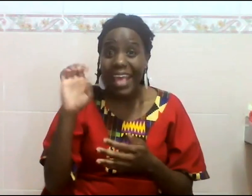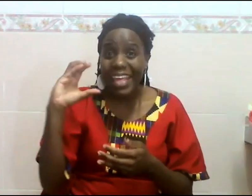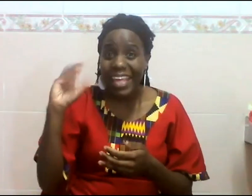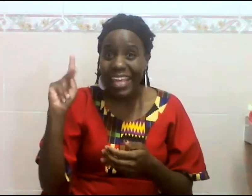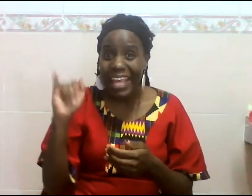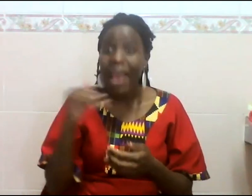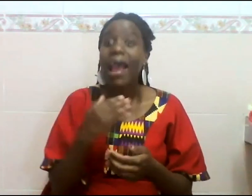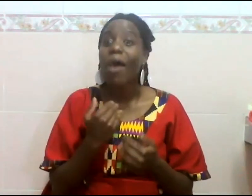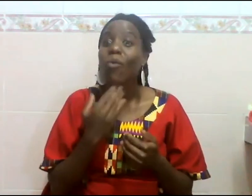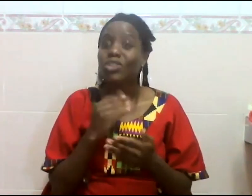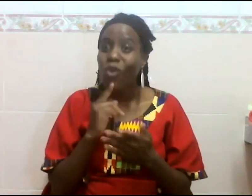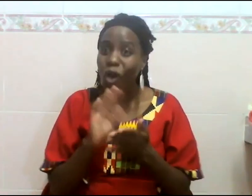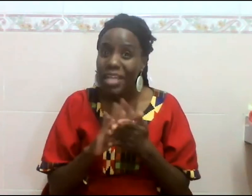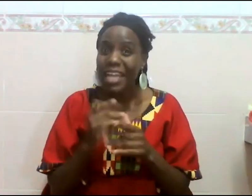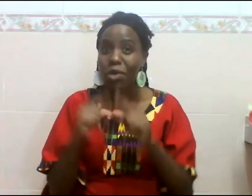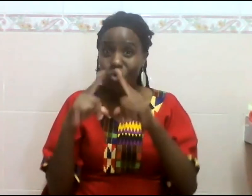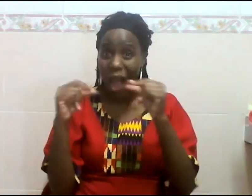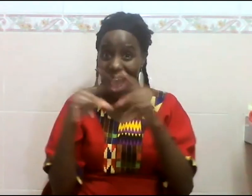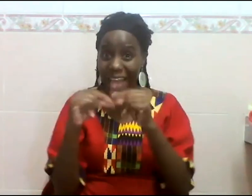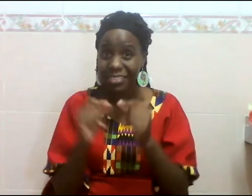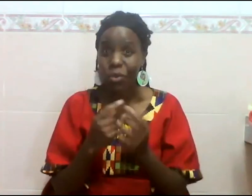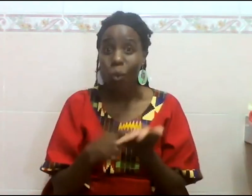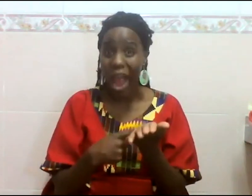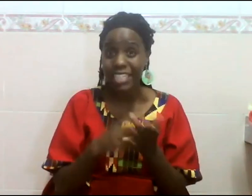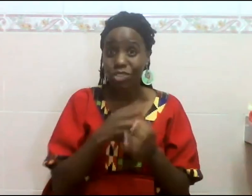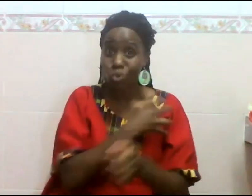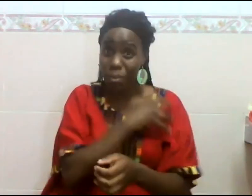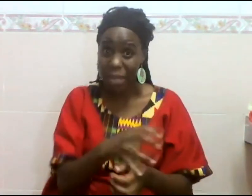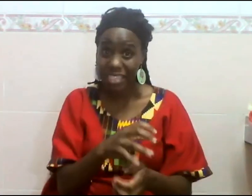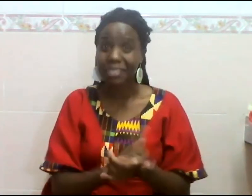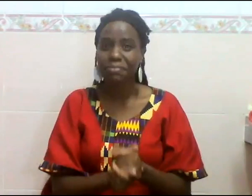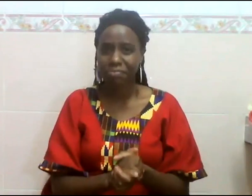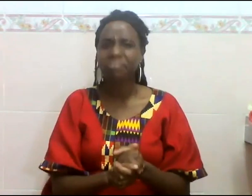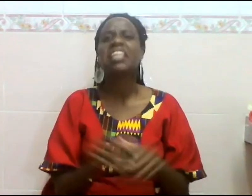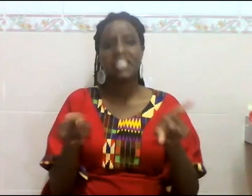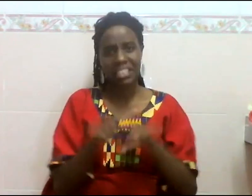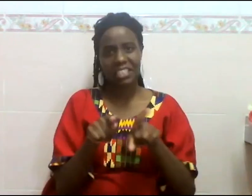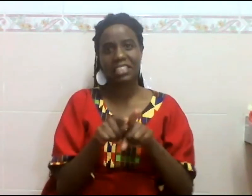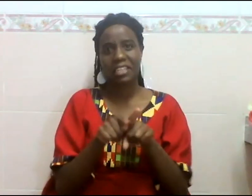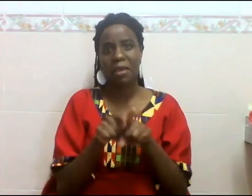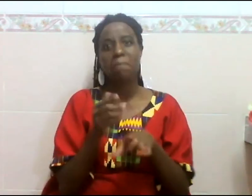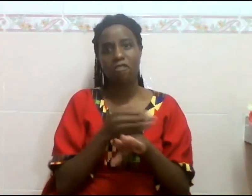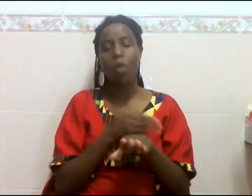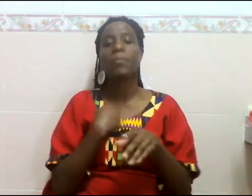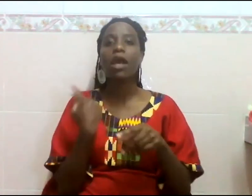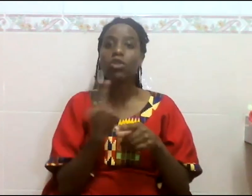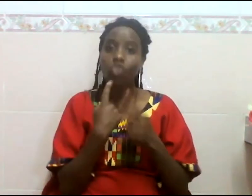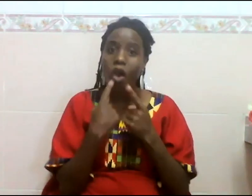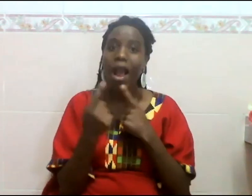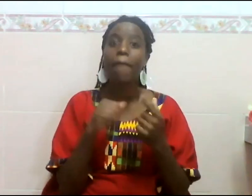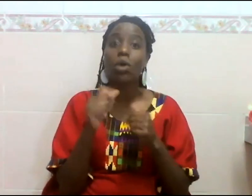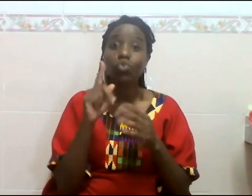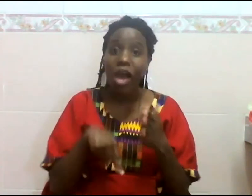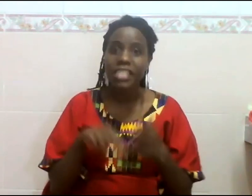comment on that. No, I mean, I think we can leave it at that. And I think it's the same. It's the same as what I was saying about race. We have to also remember